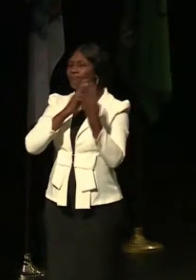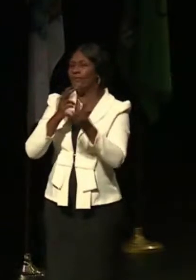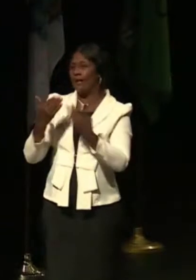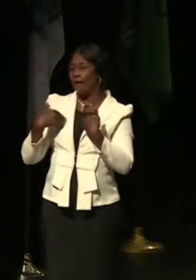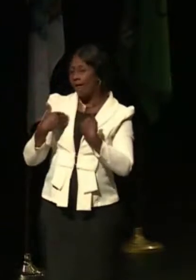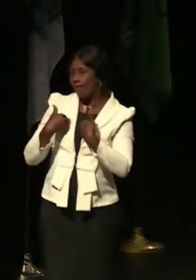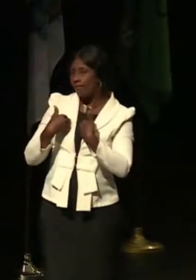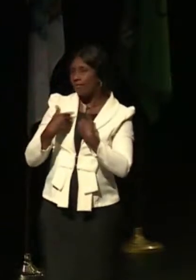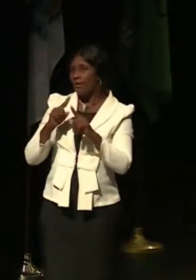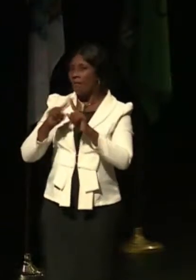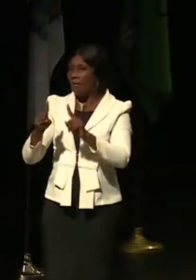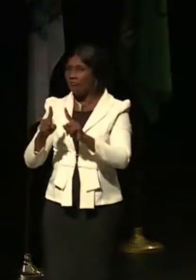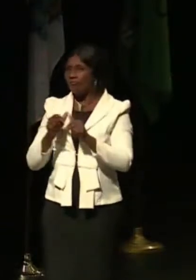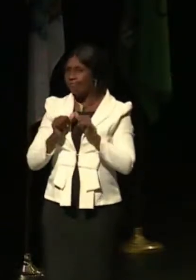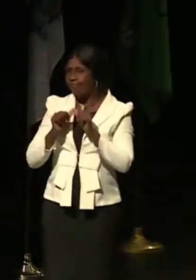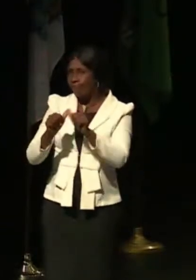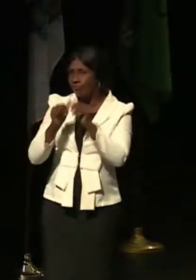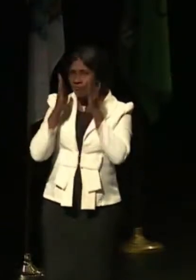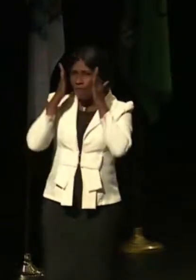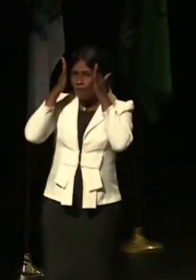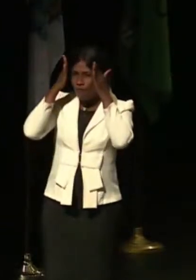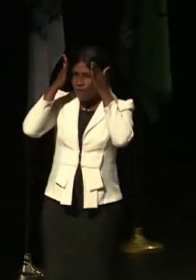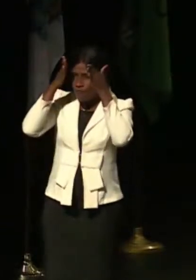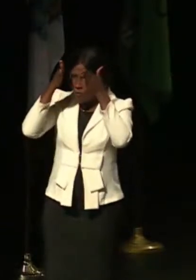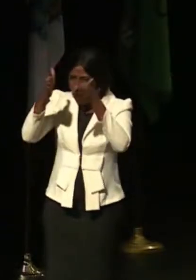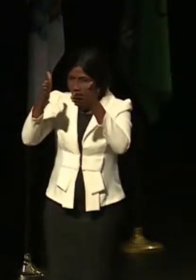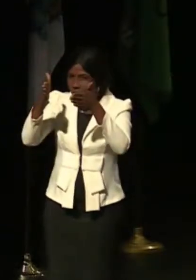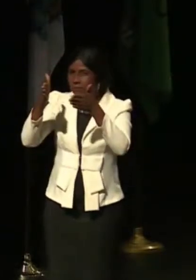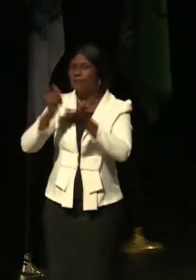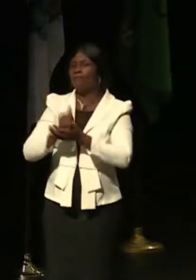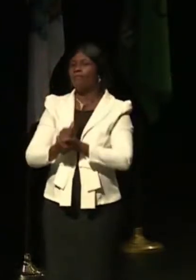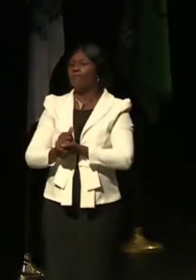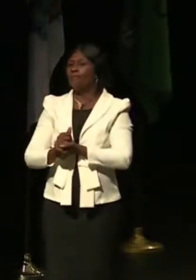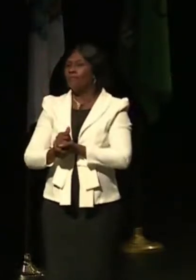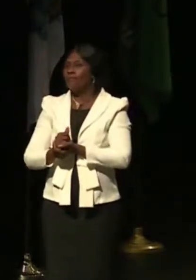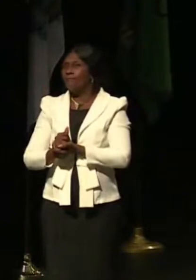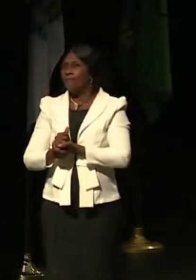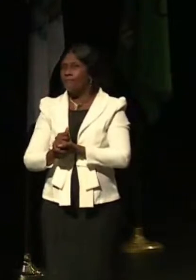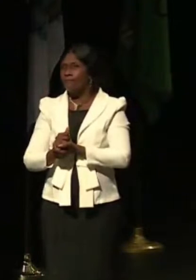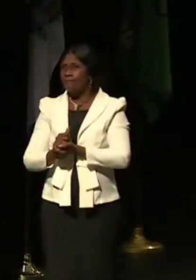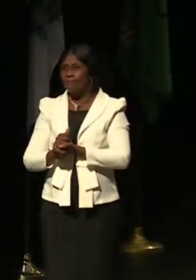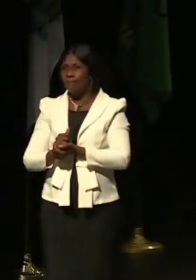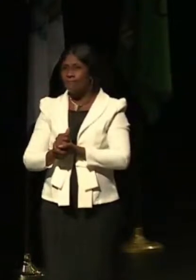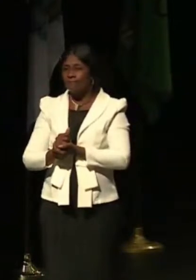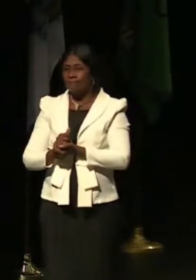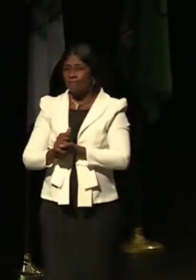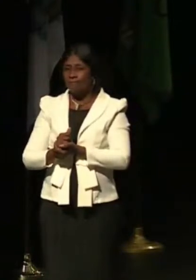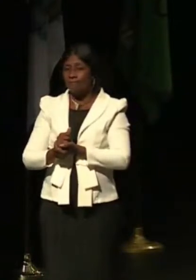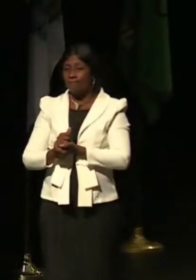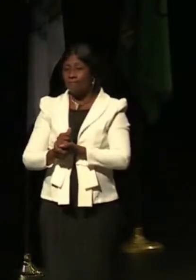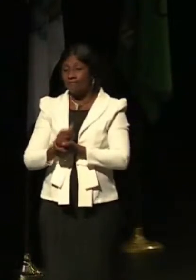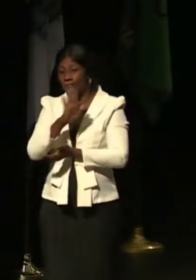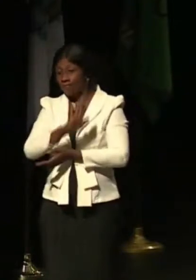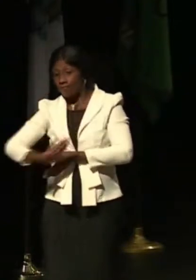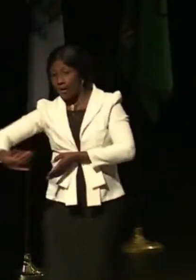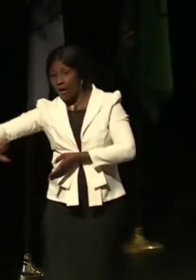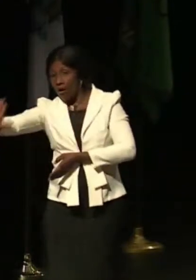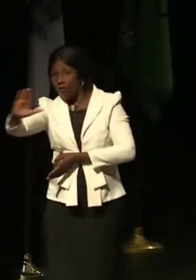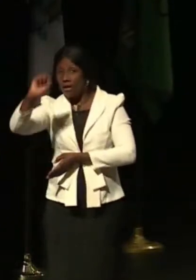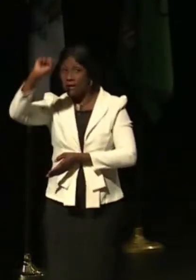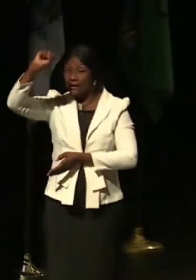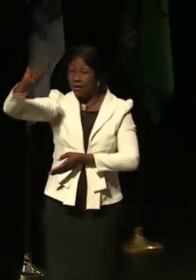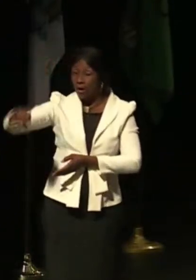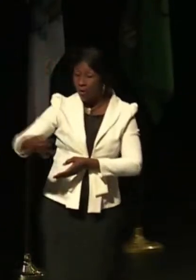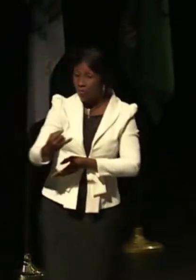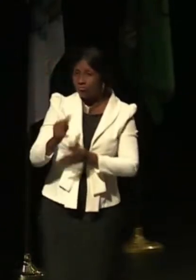his support of initiatives and projects in SAWA and the wider community. He has